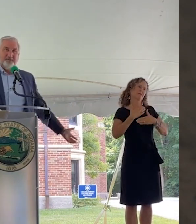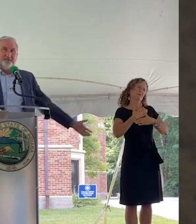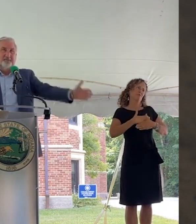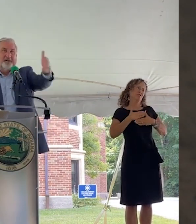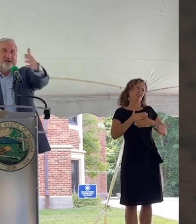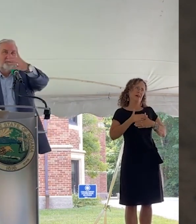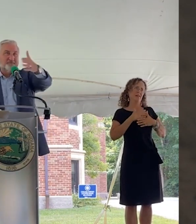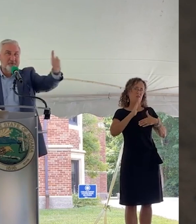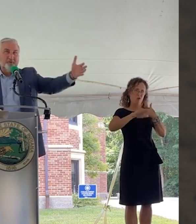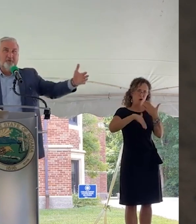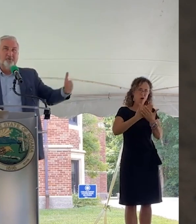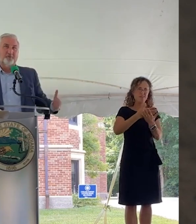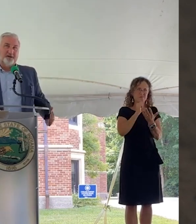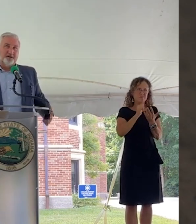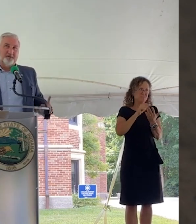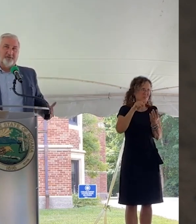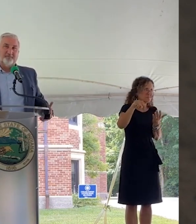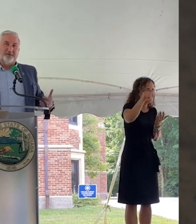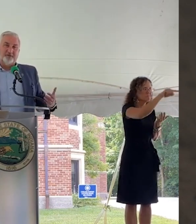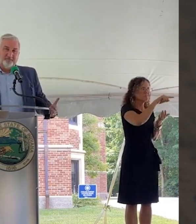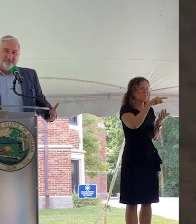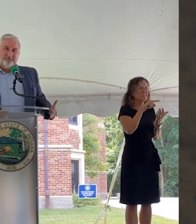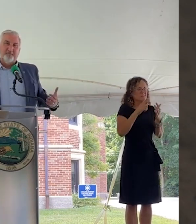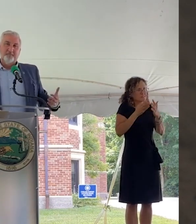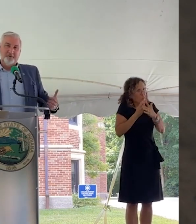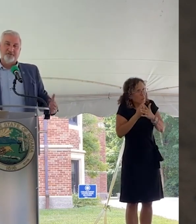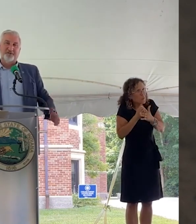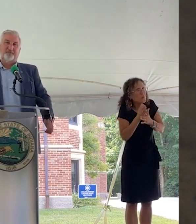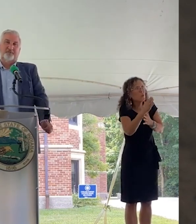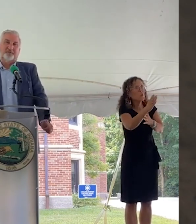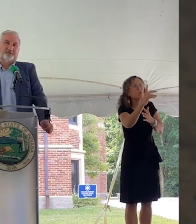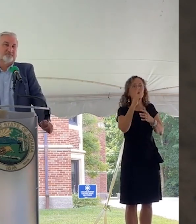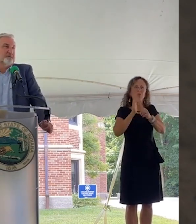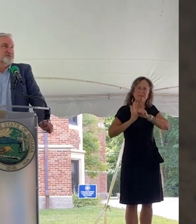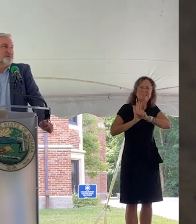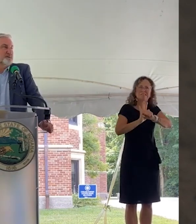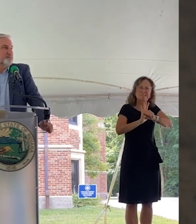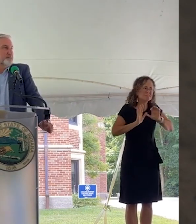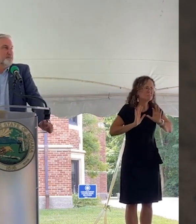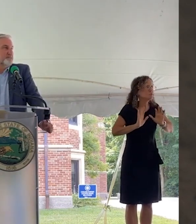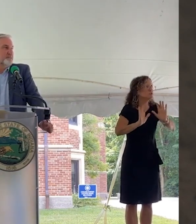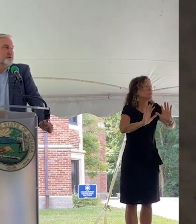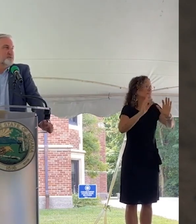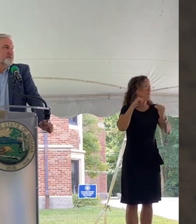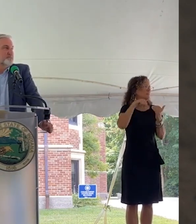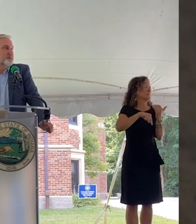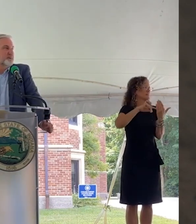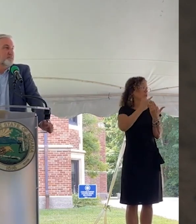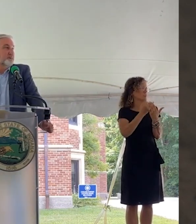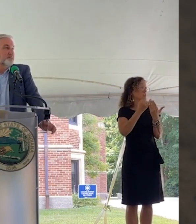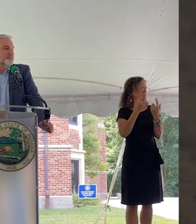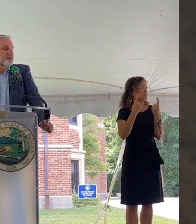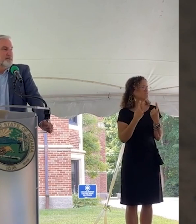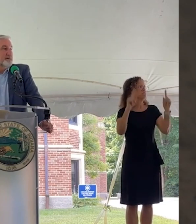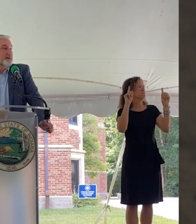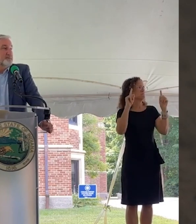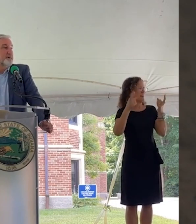took on behalf of you all who are here that have been pushing for this project to come to fruition and